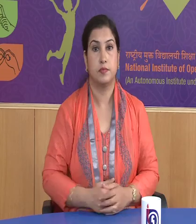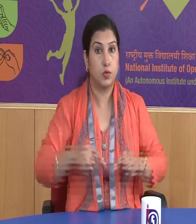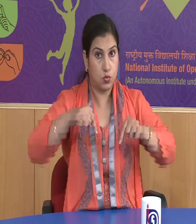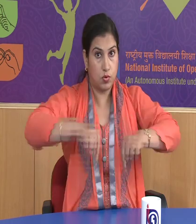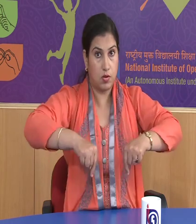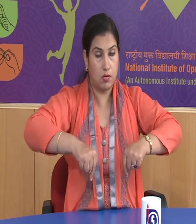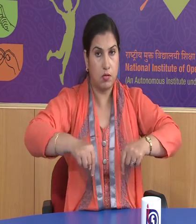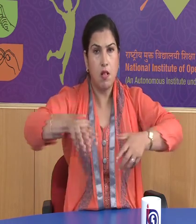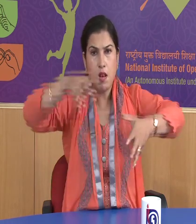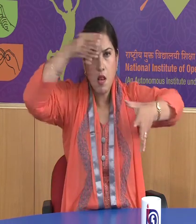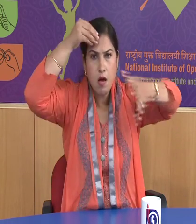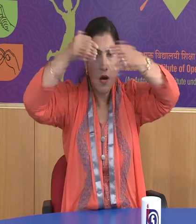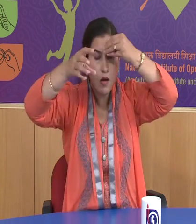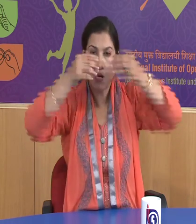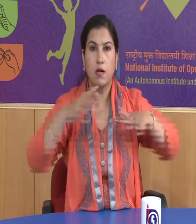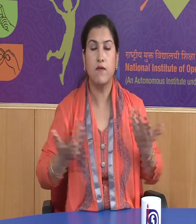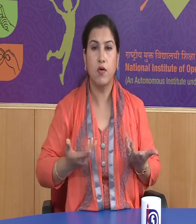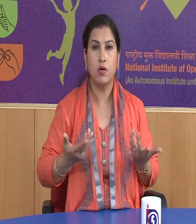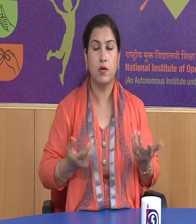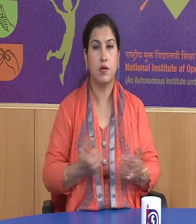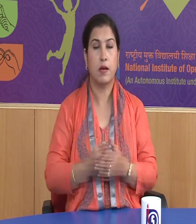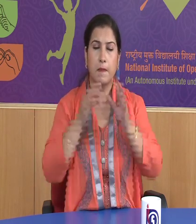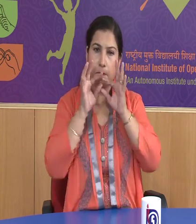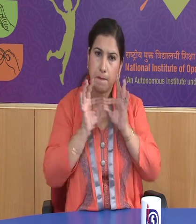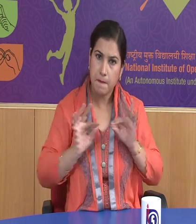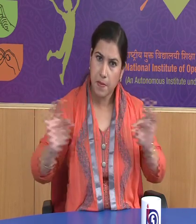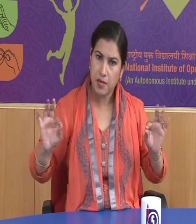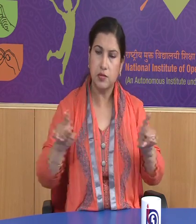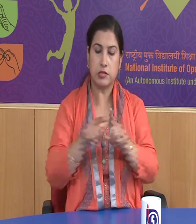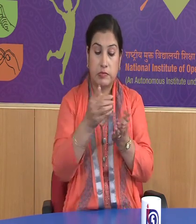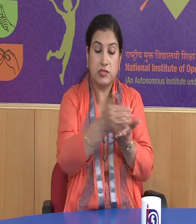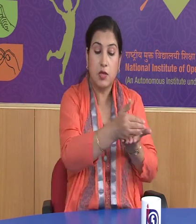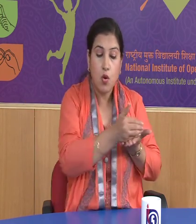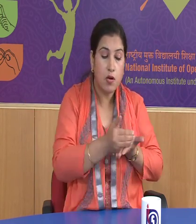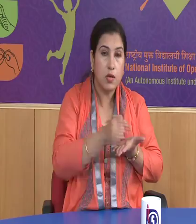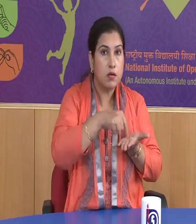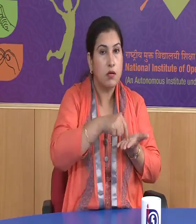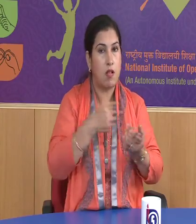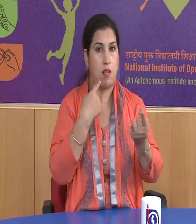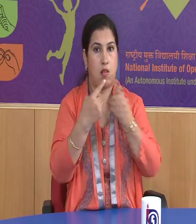Today, we learnt about the concept of peace and security.